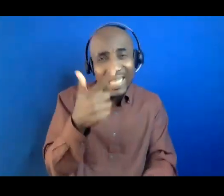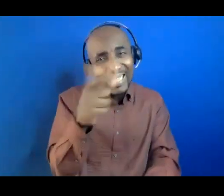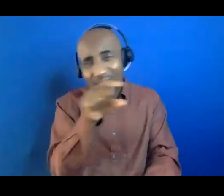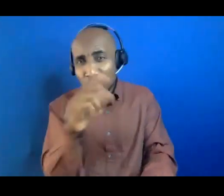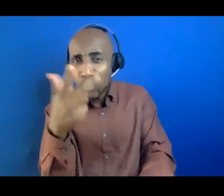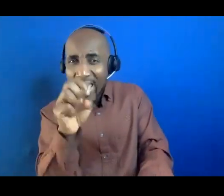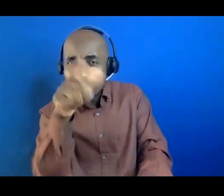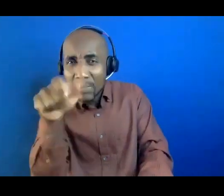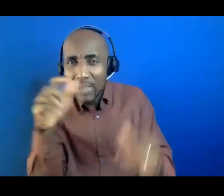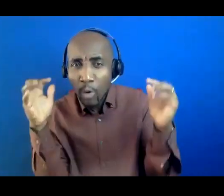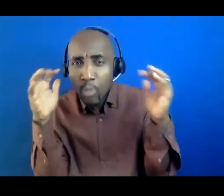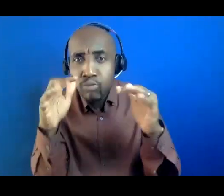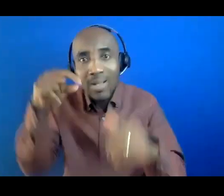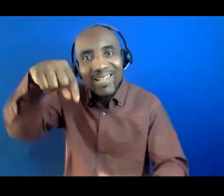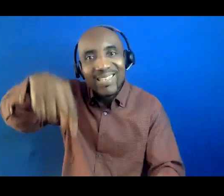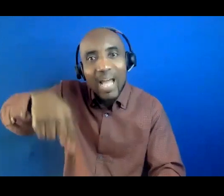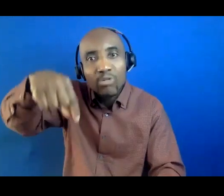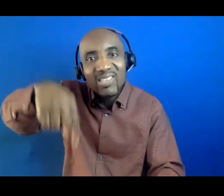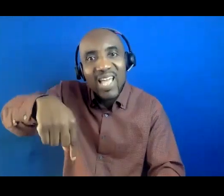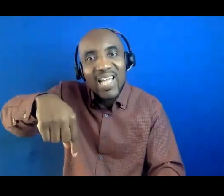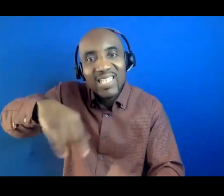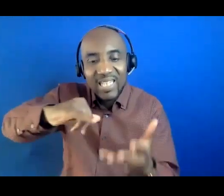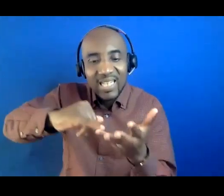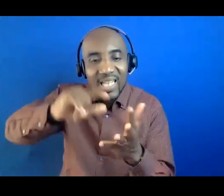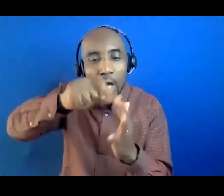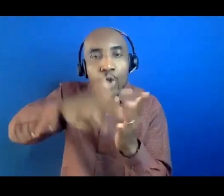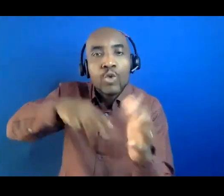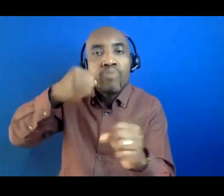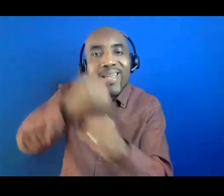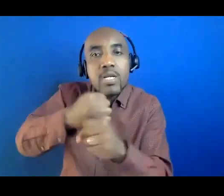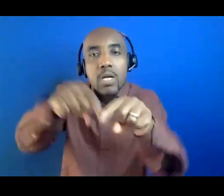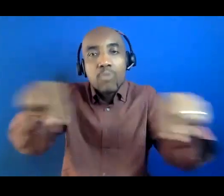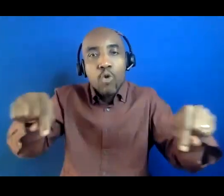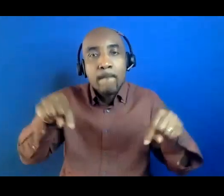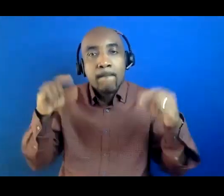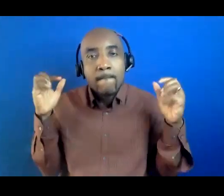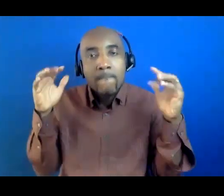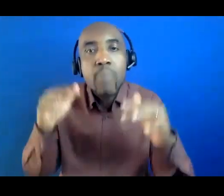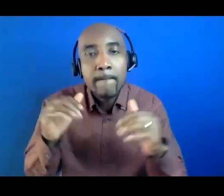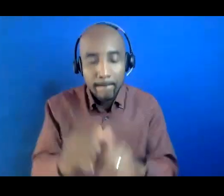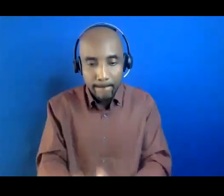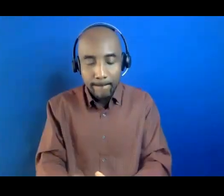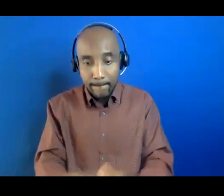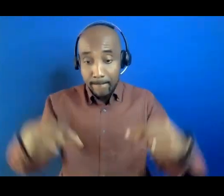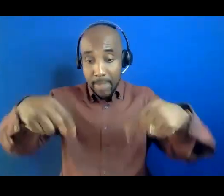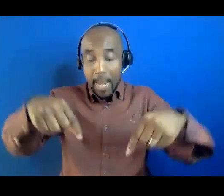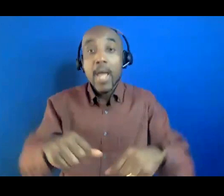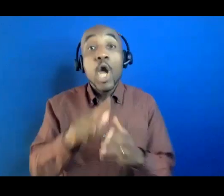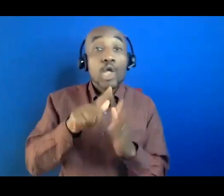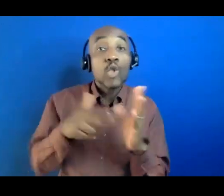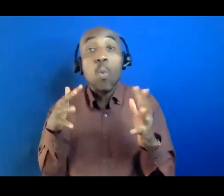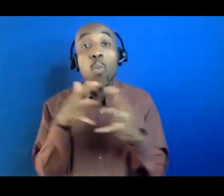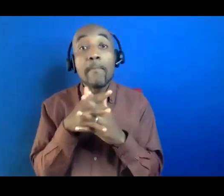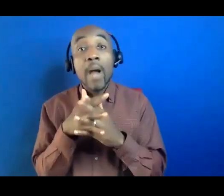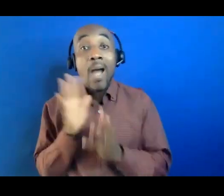people, who met downstairs in the spring here at HTB. And when John Wimber arrived,